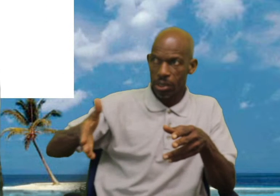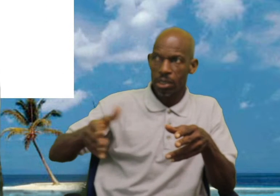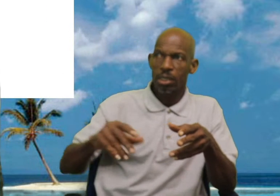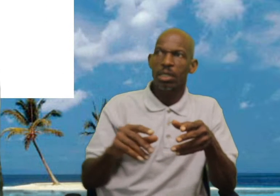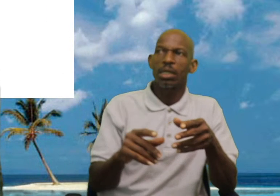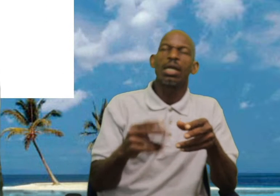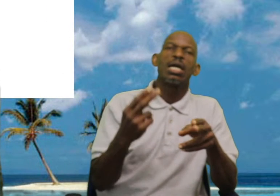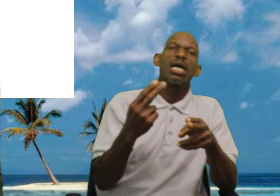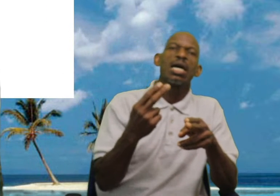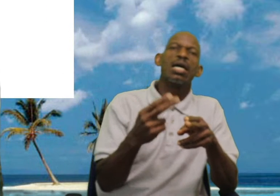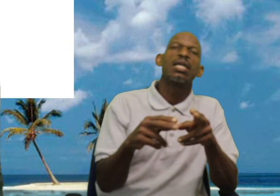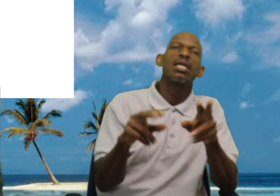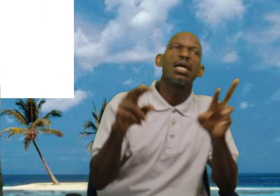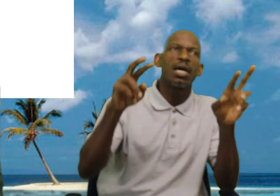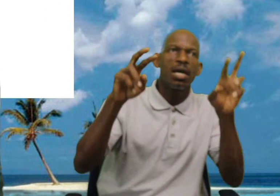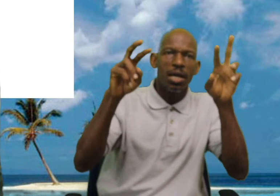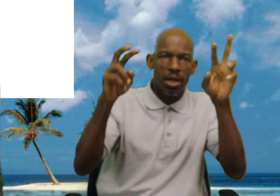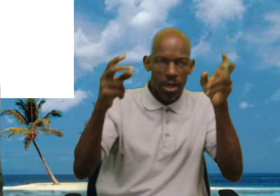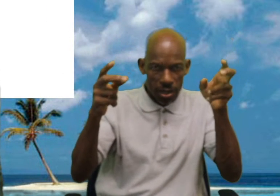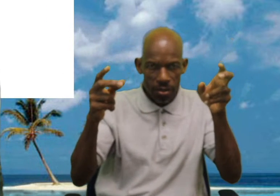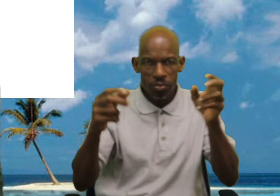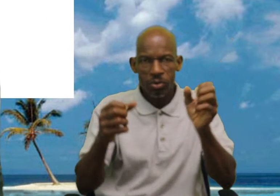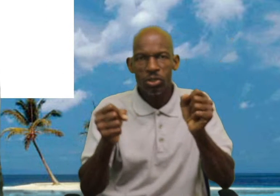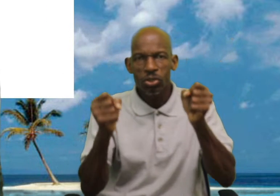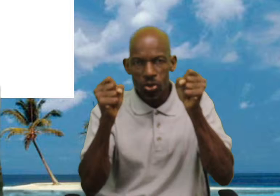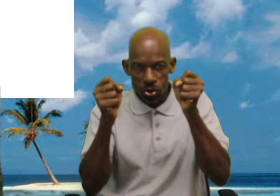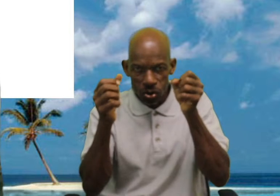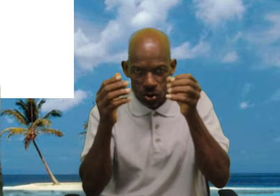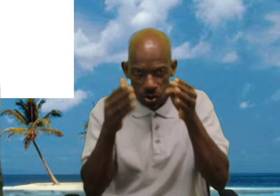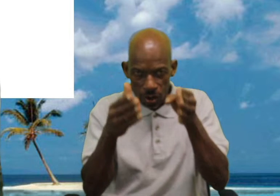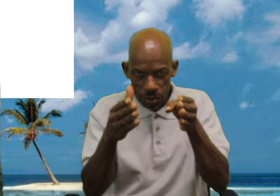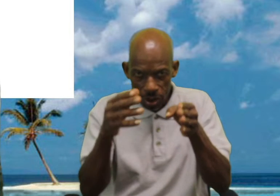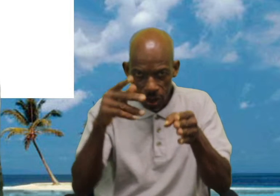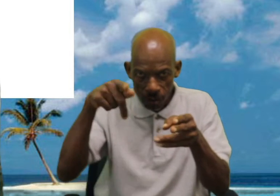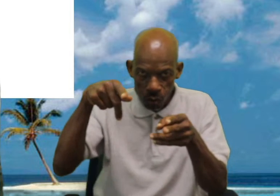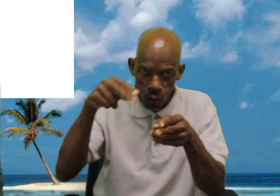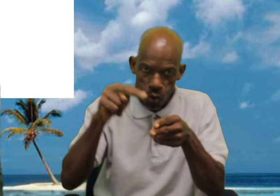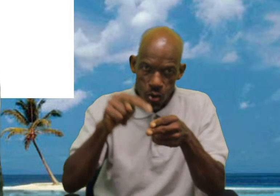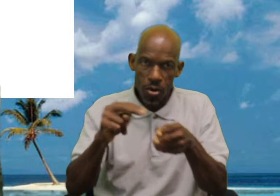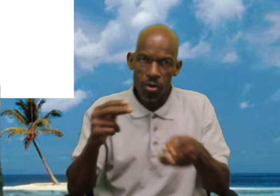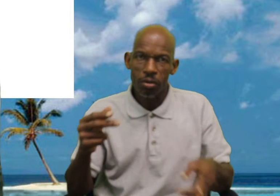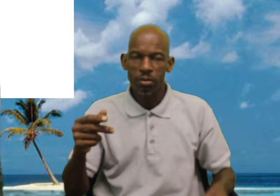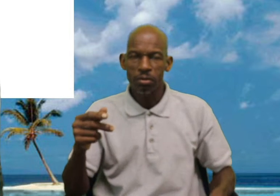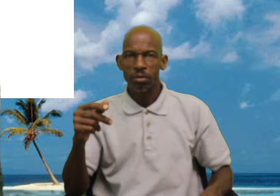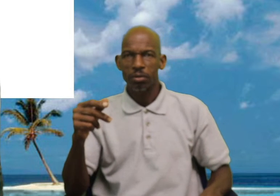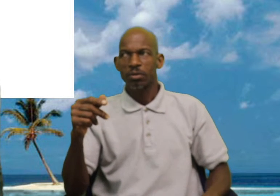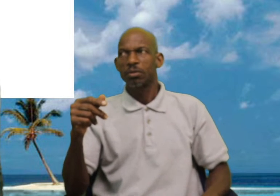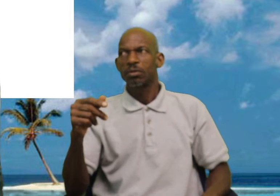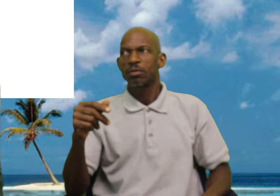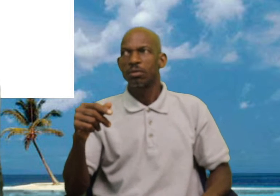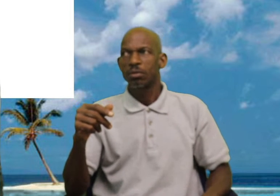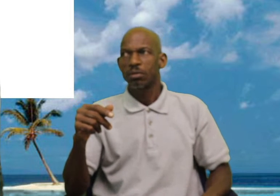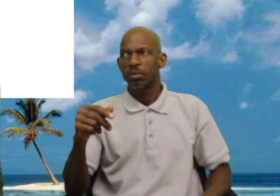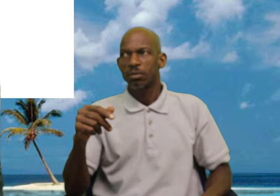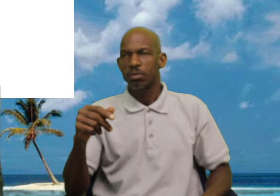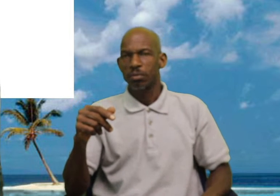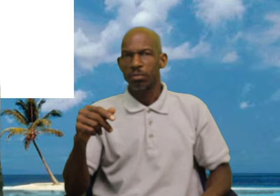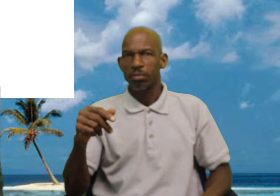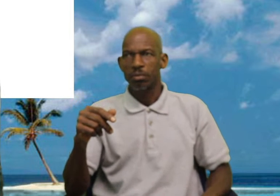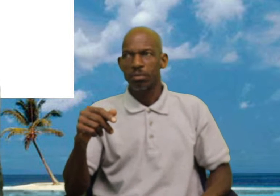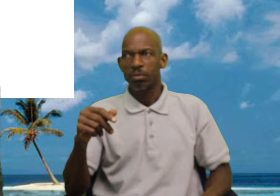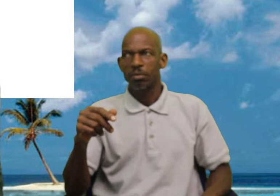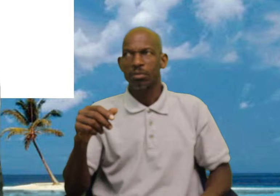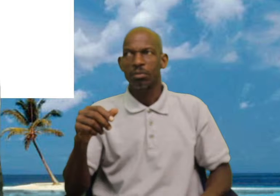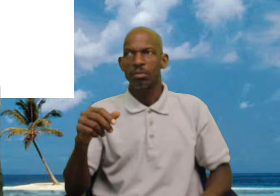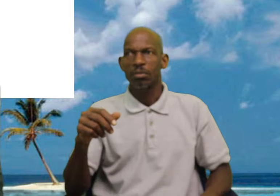pronouns because they replace the subject in a sentence. They are called subject pronouns. So I'm going to give you a list that I gave last